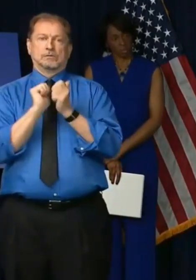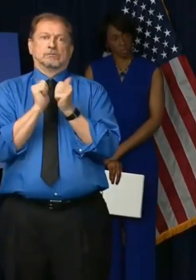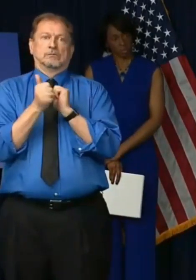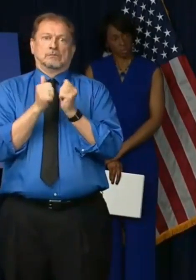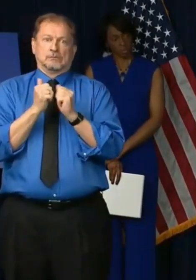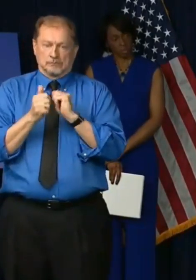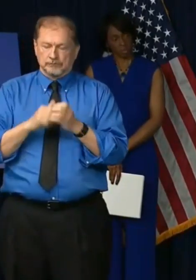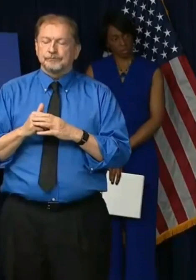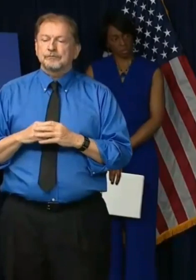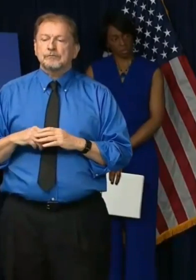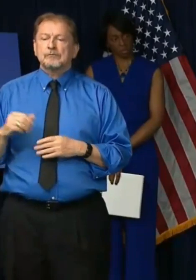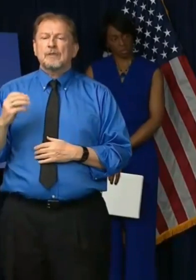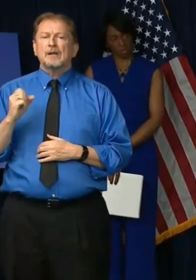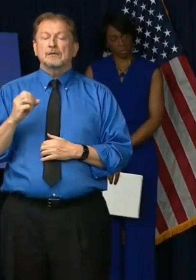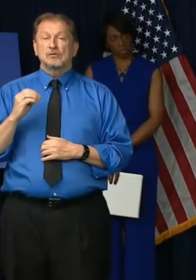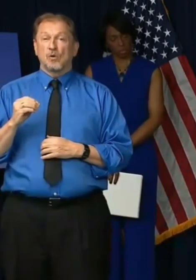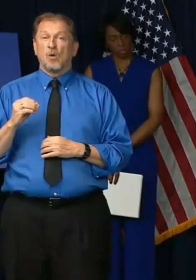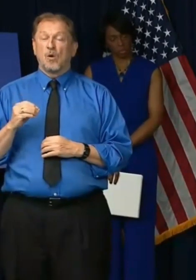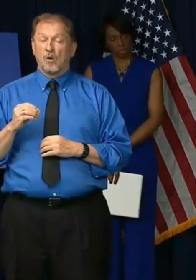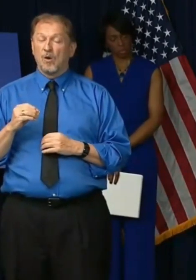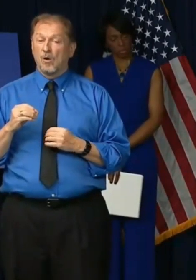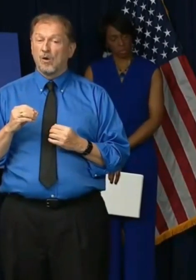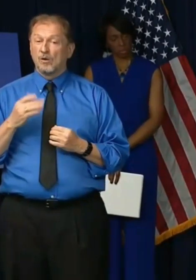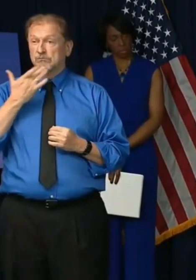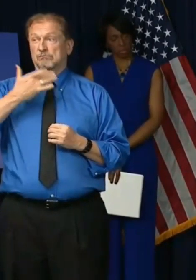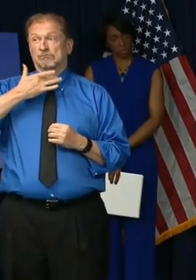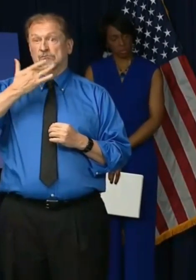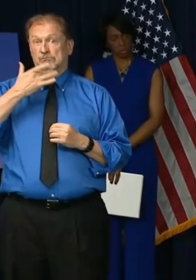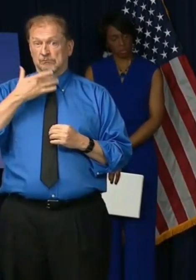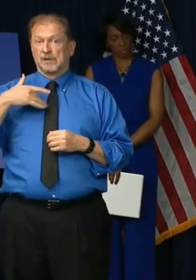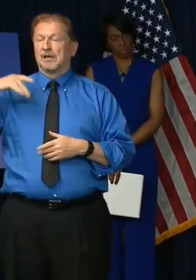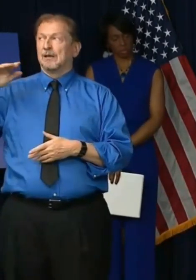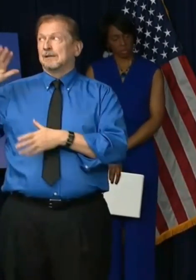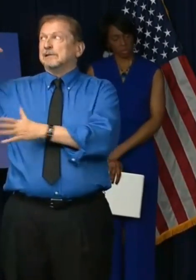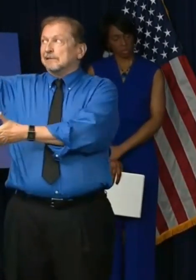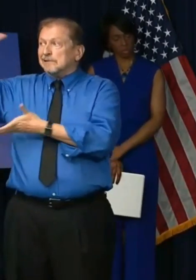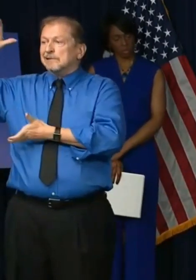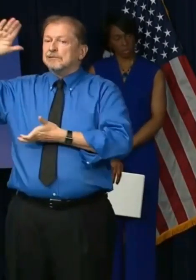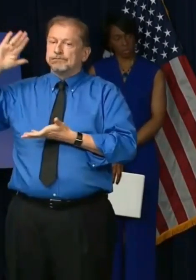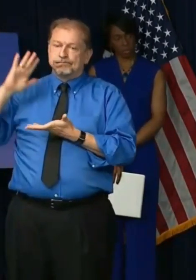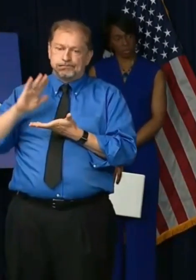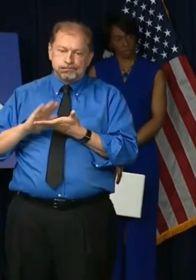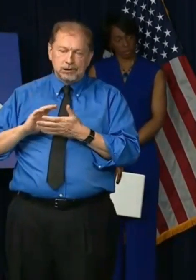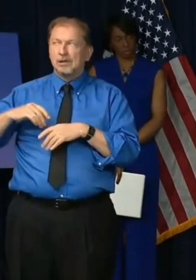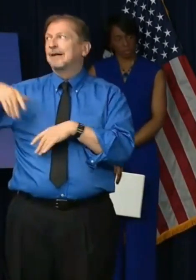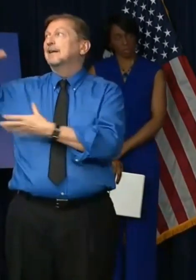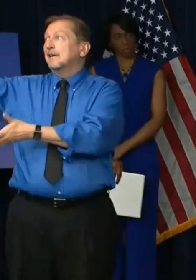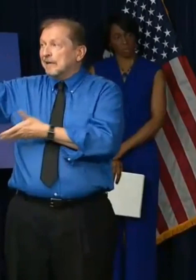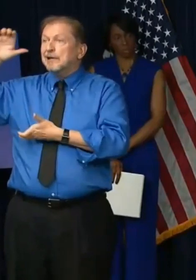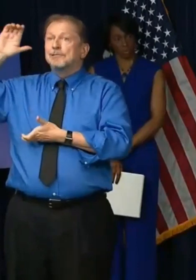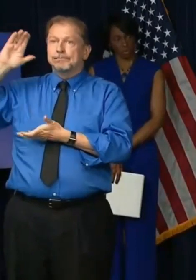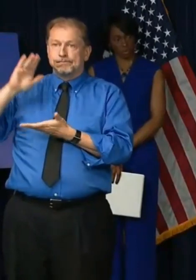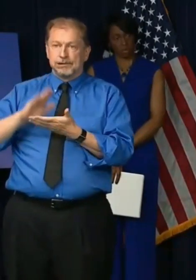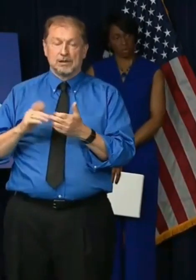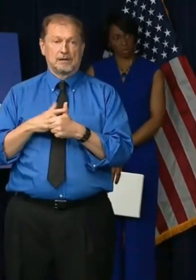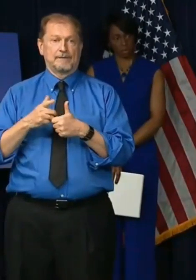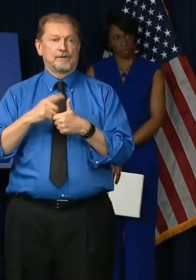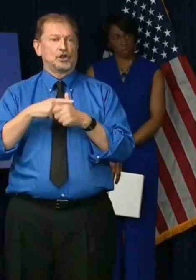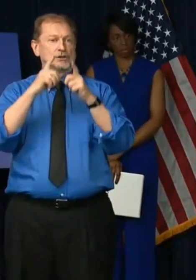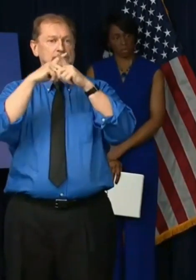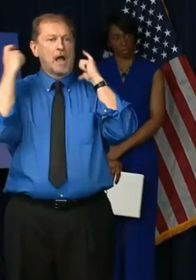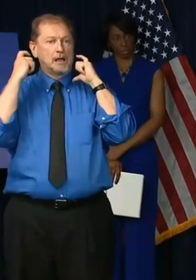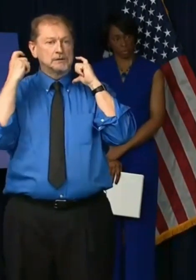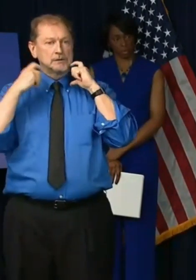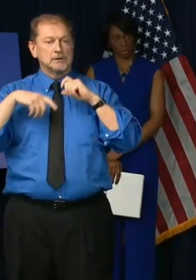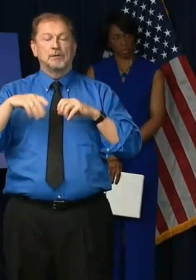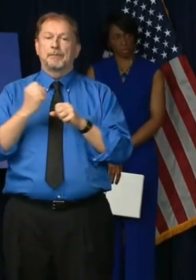were in, massive shortage. But we've been able to bring, first it was masks. We wanted to make sure that